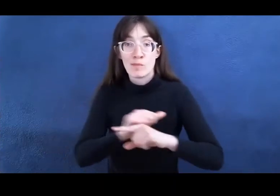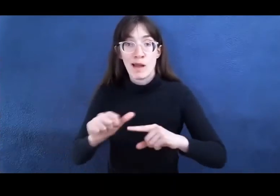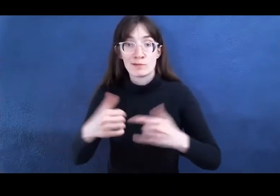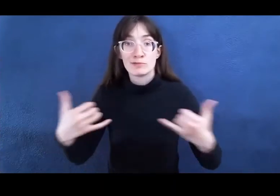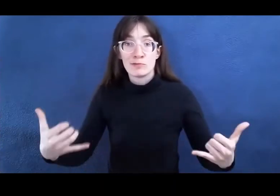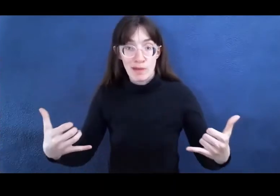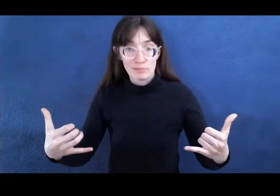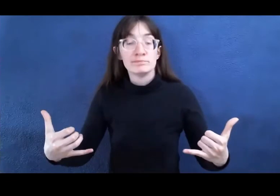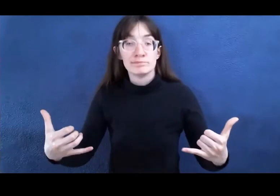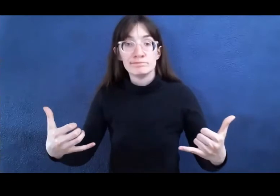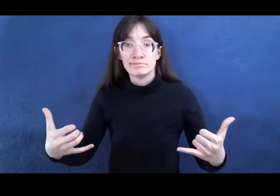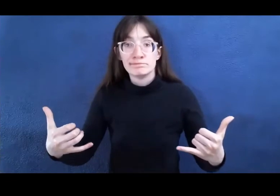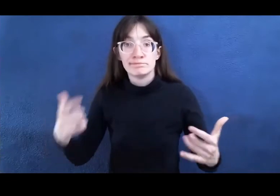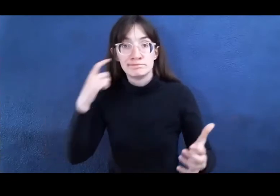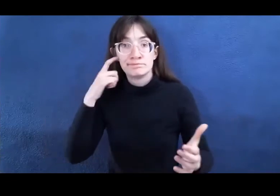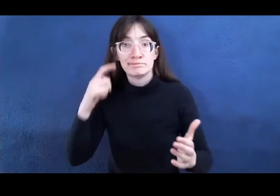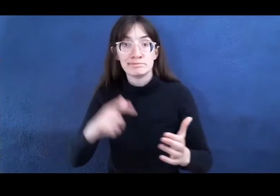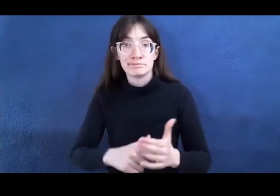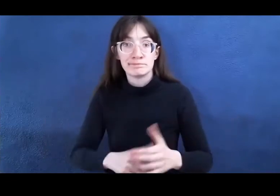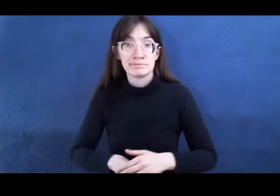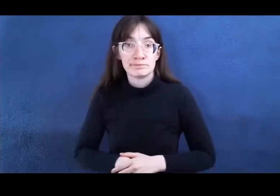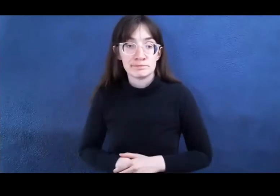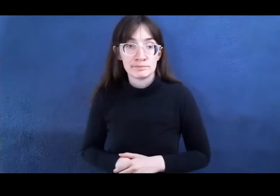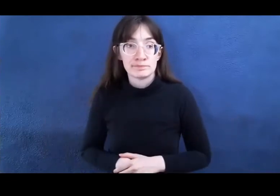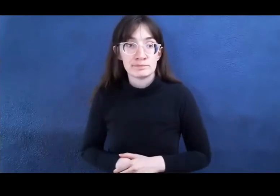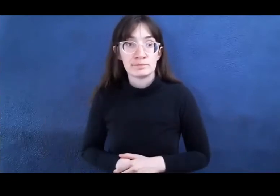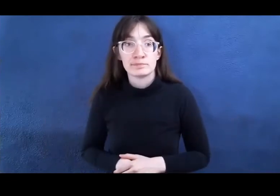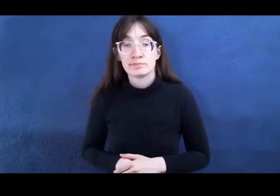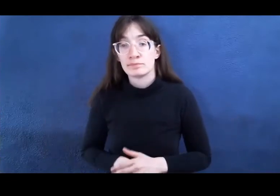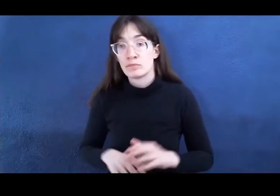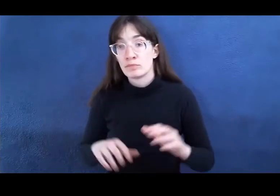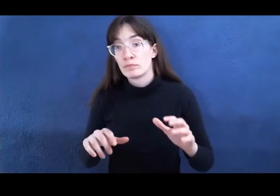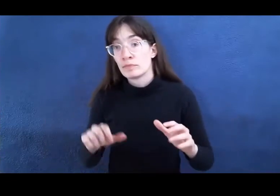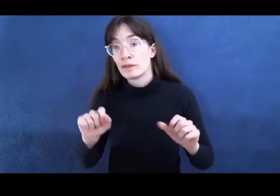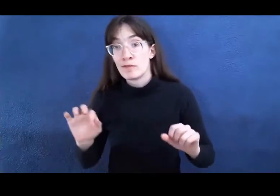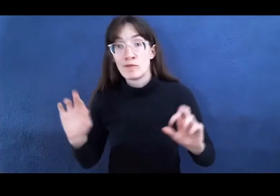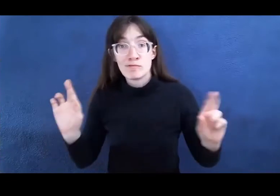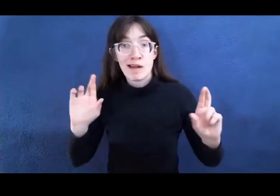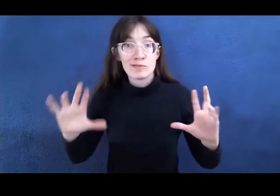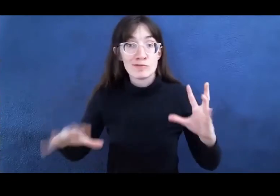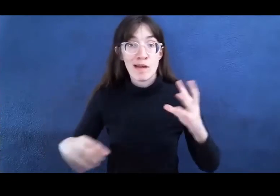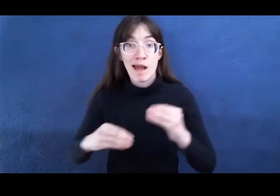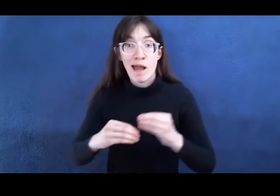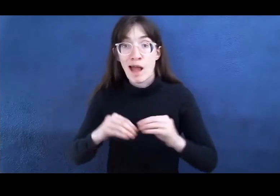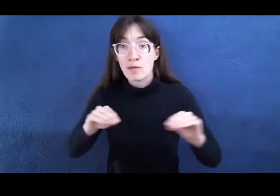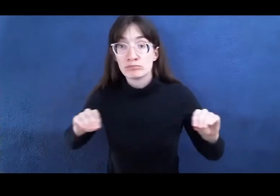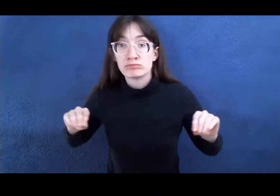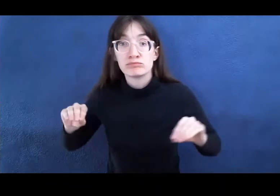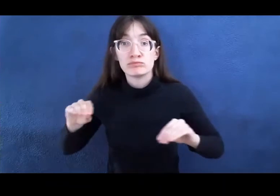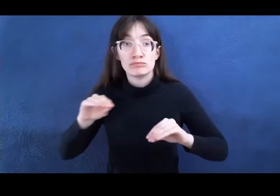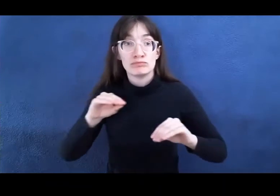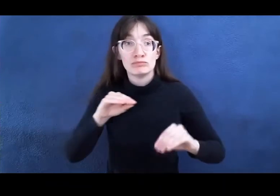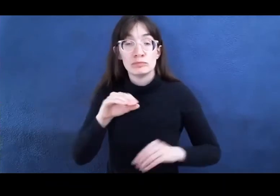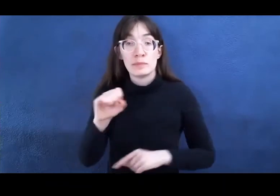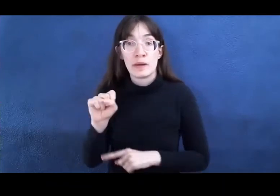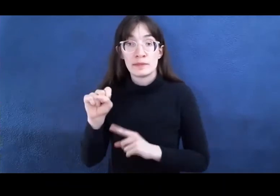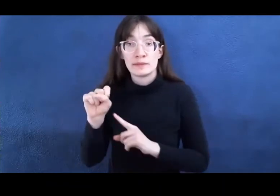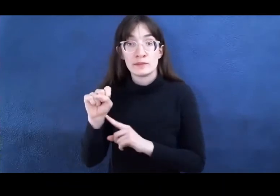If you're ready to add motion or other motions, you might start by lifting your chin, maybe looking